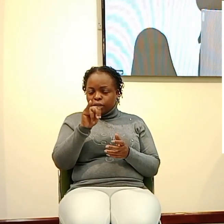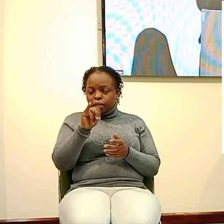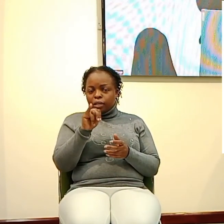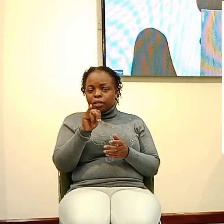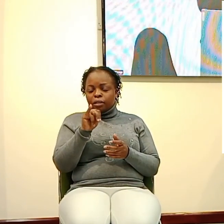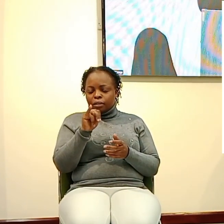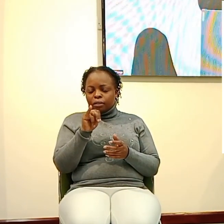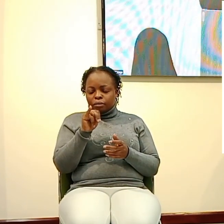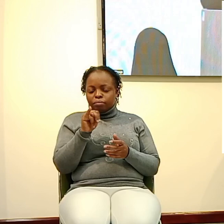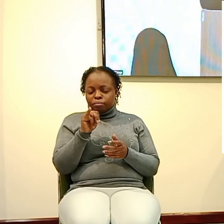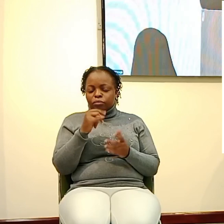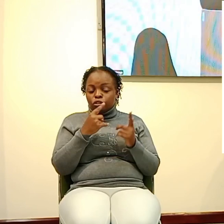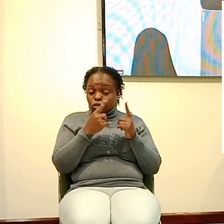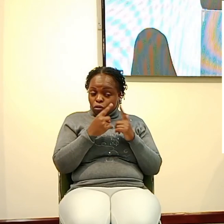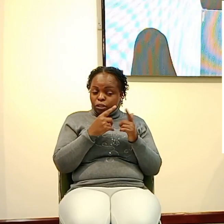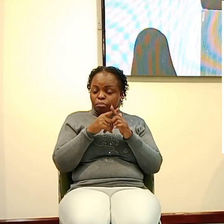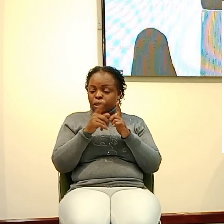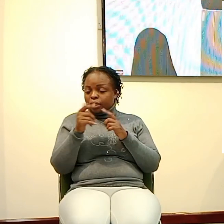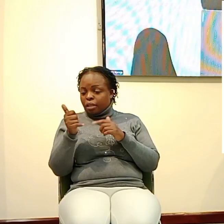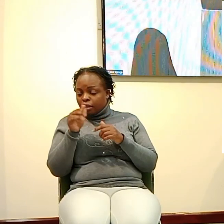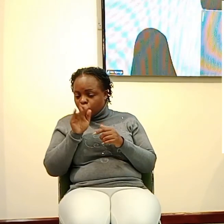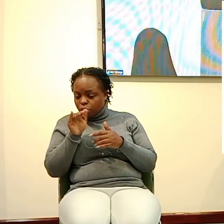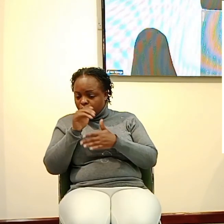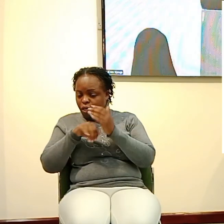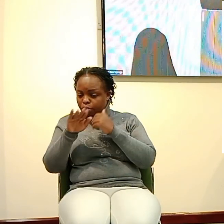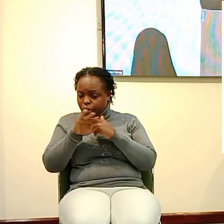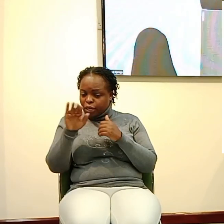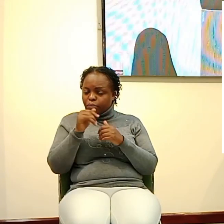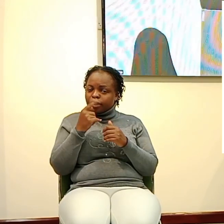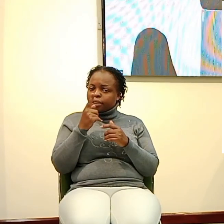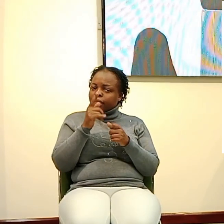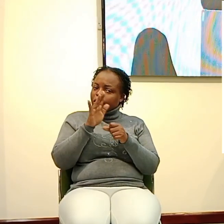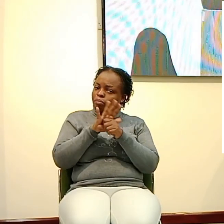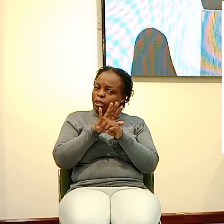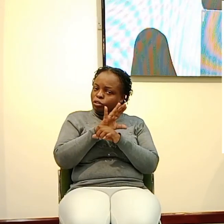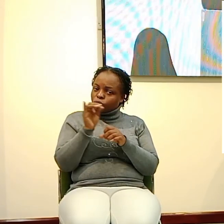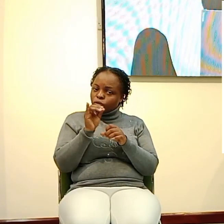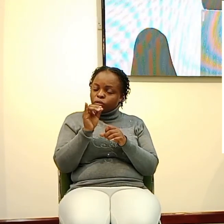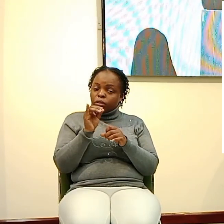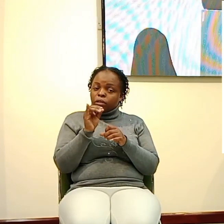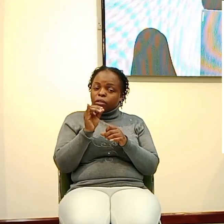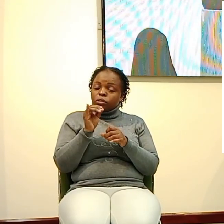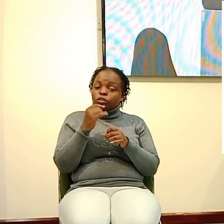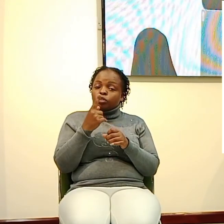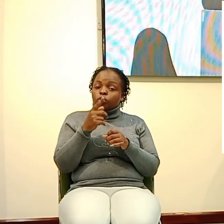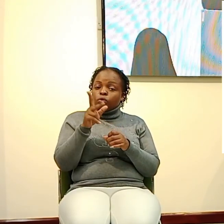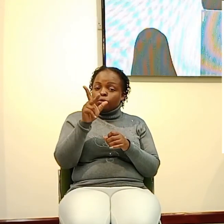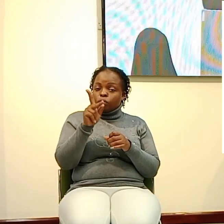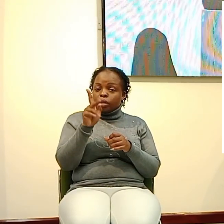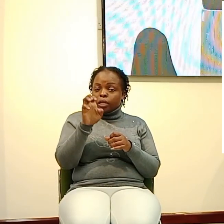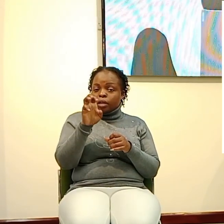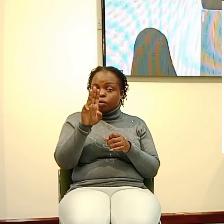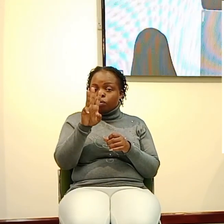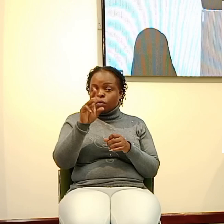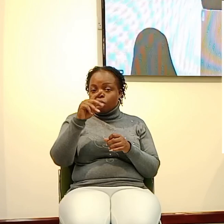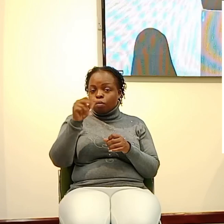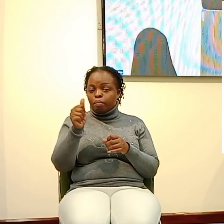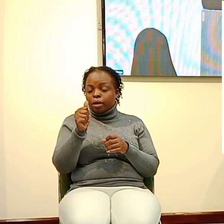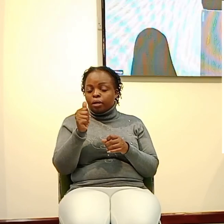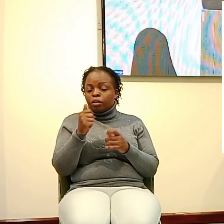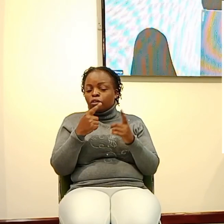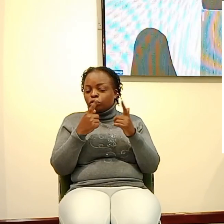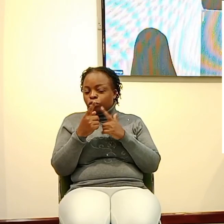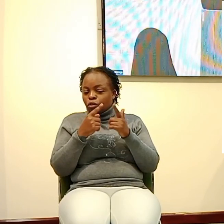much. Mercy later on told me that KEWOPA actually raised issues, but of course it was not heard,